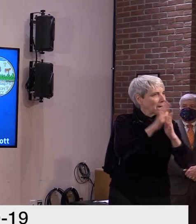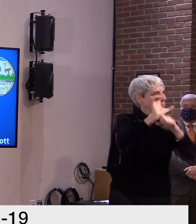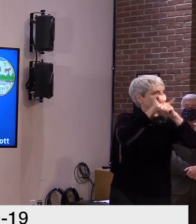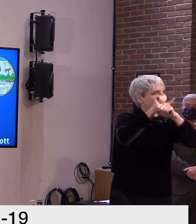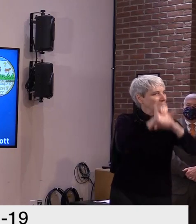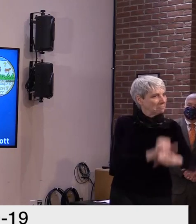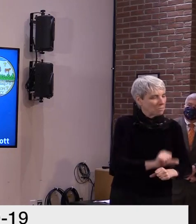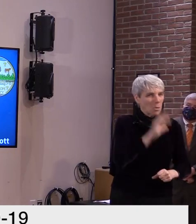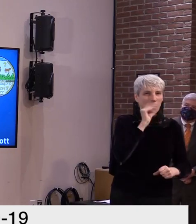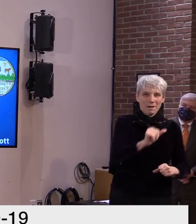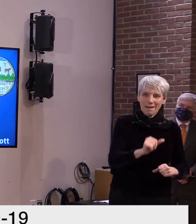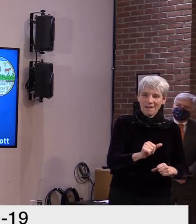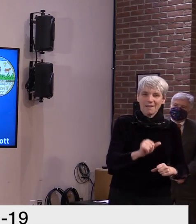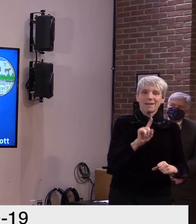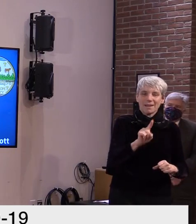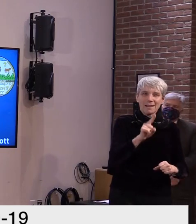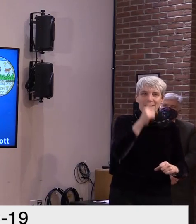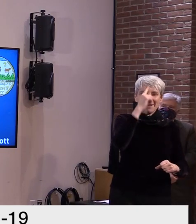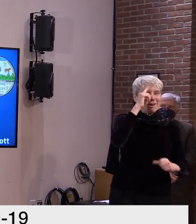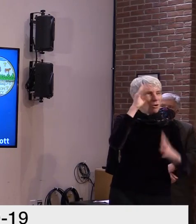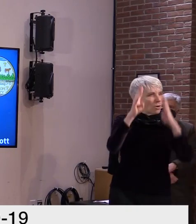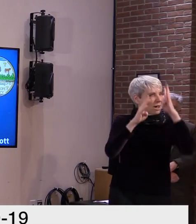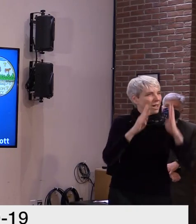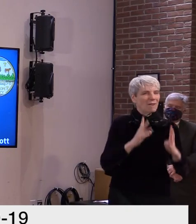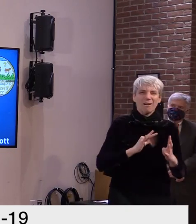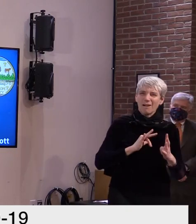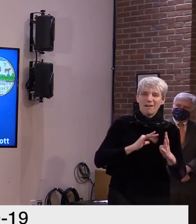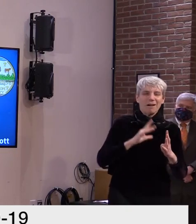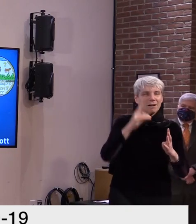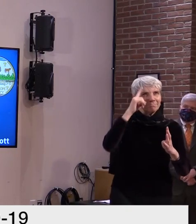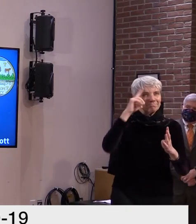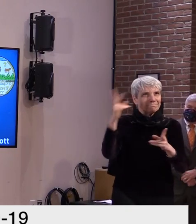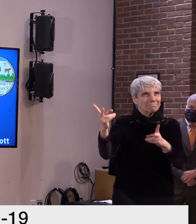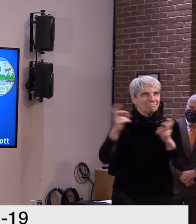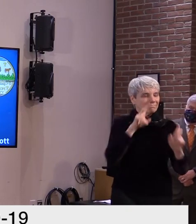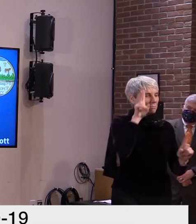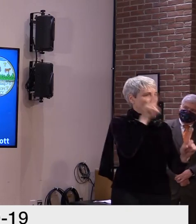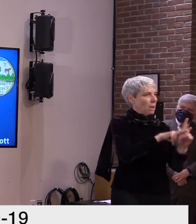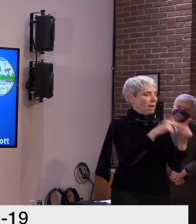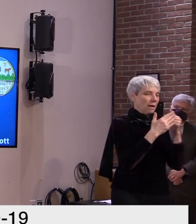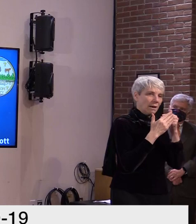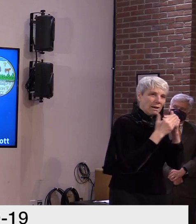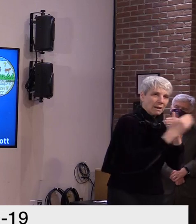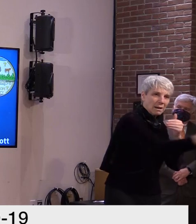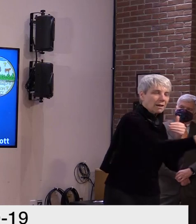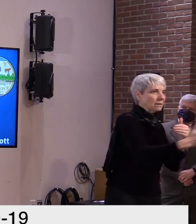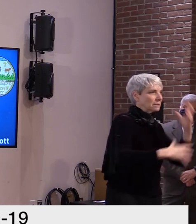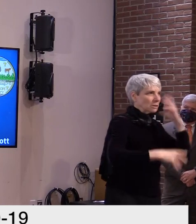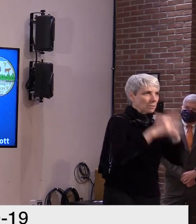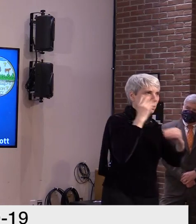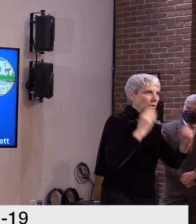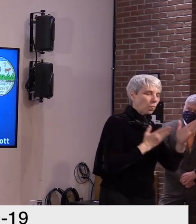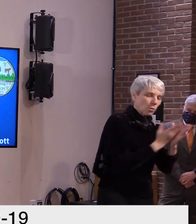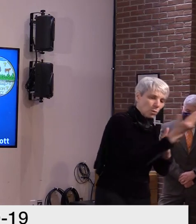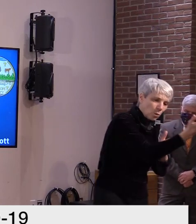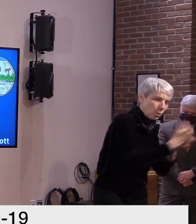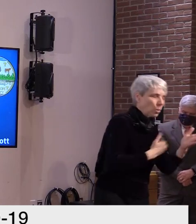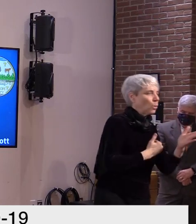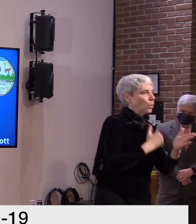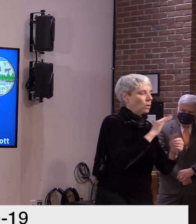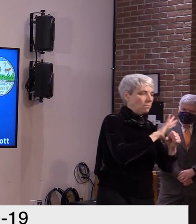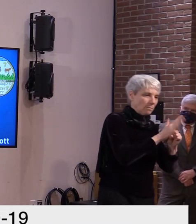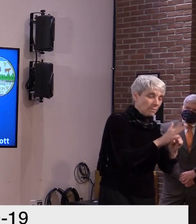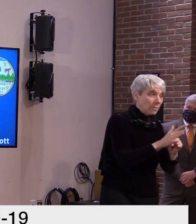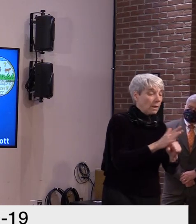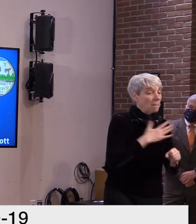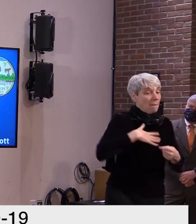that creativity in mind as we navigate the coming months of the pandemic. The kids in our neighborhood said it was